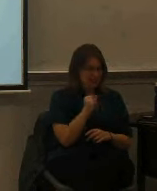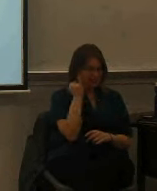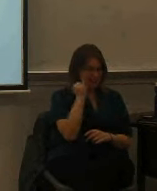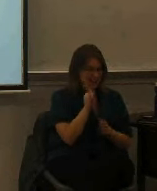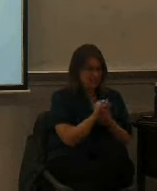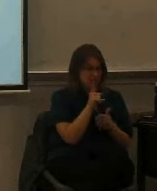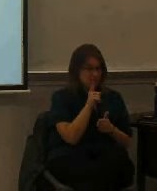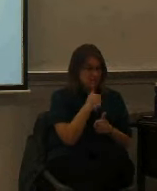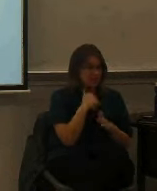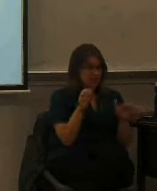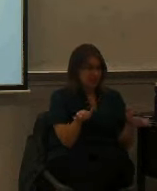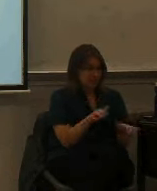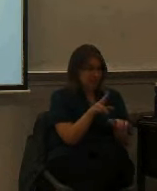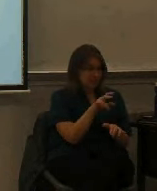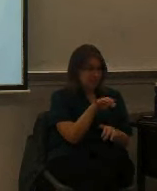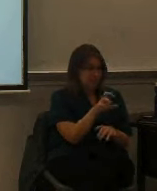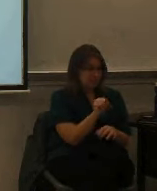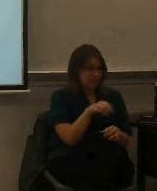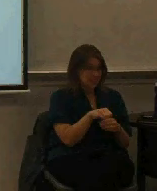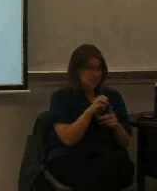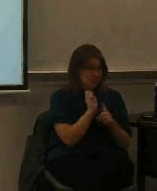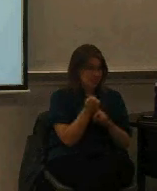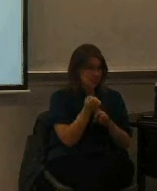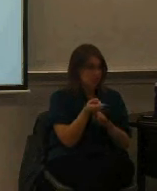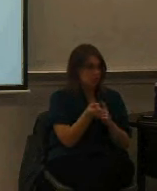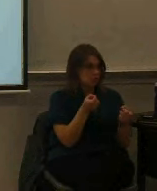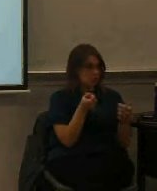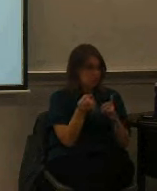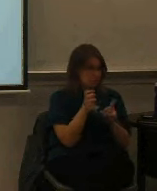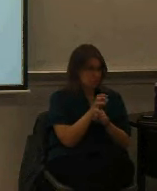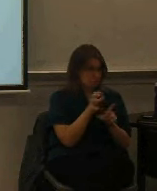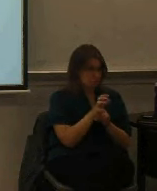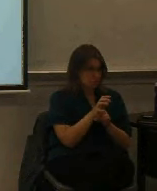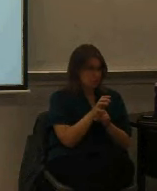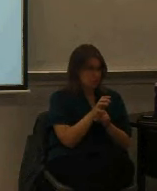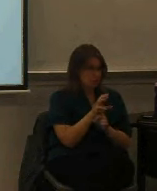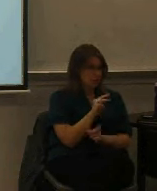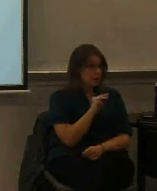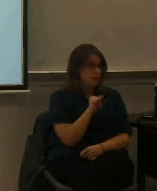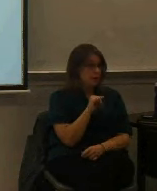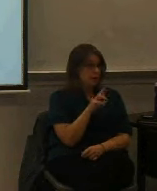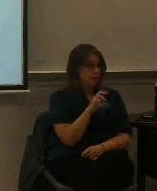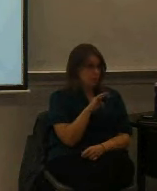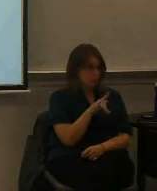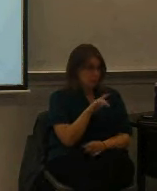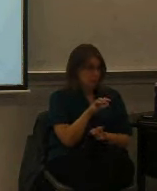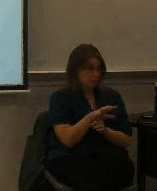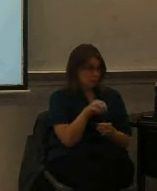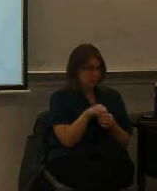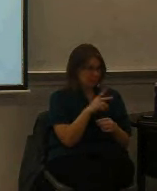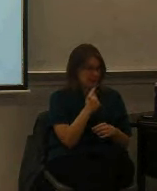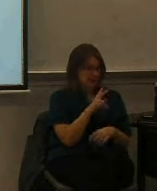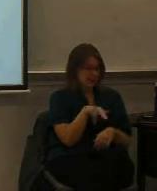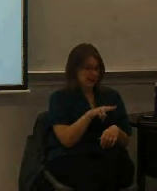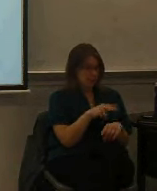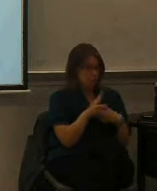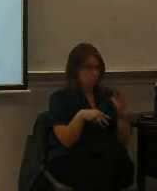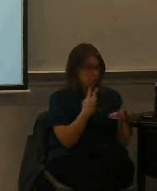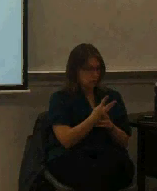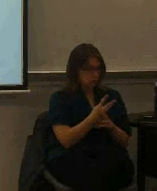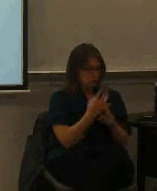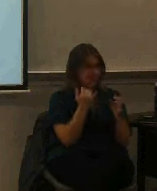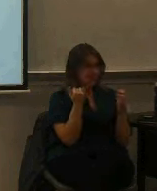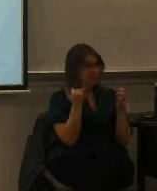were active viruses in the environment that were controlling populations, microbial populations in the natural world. So